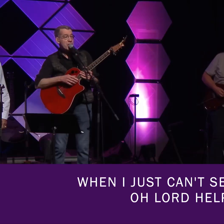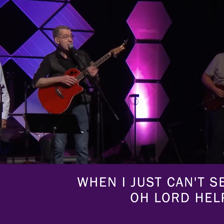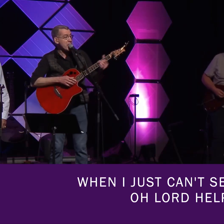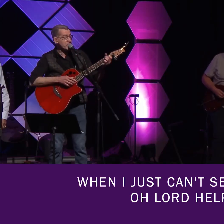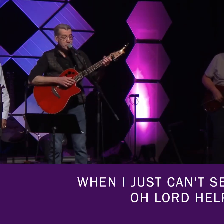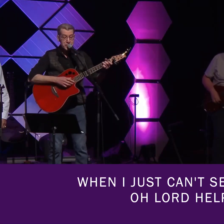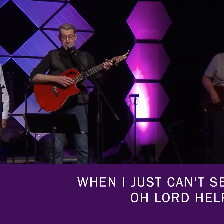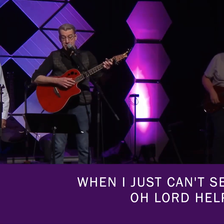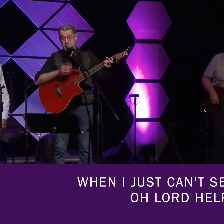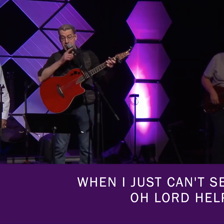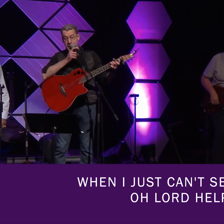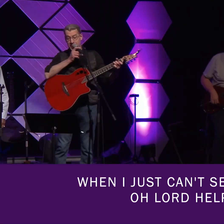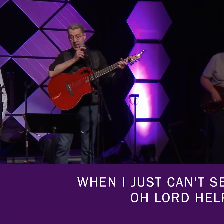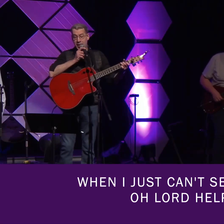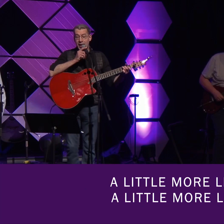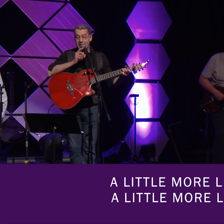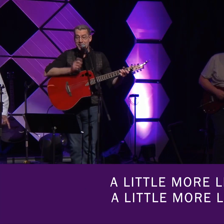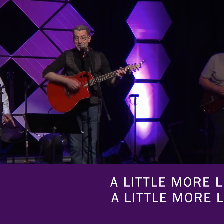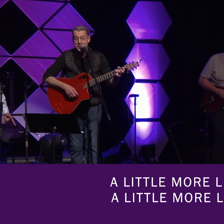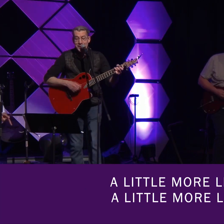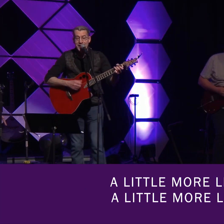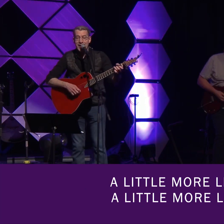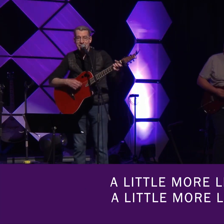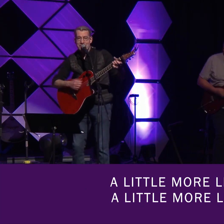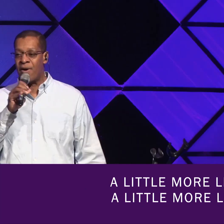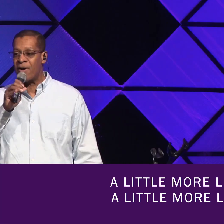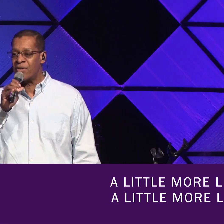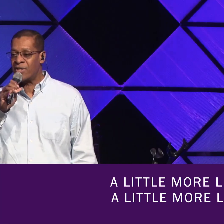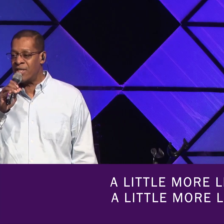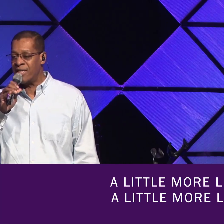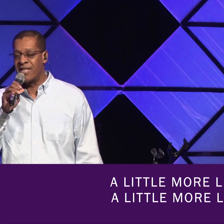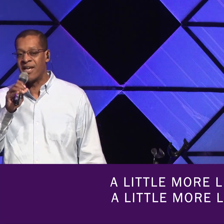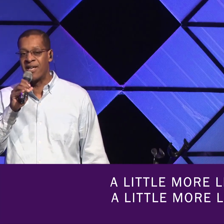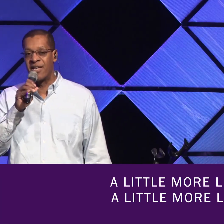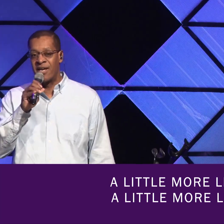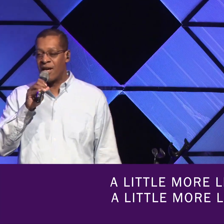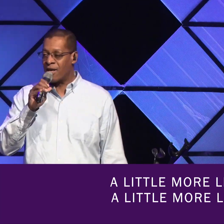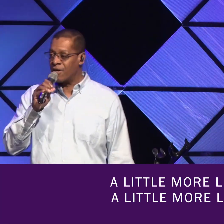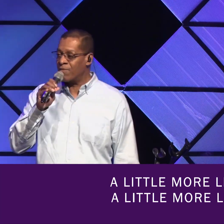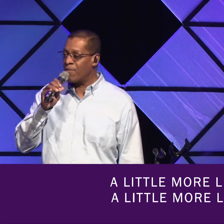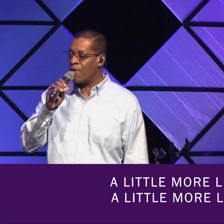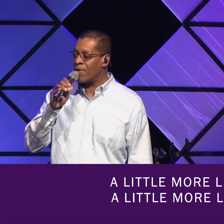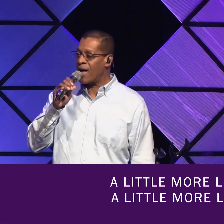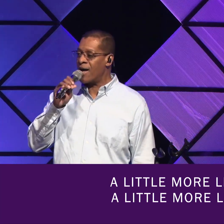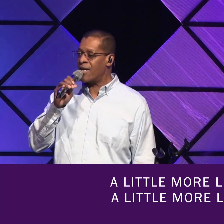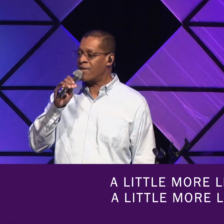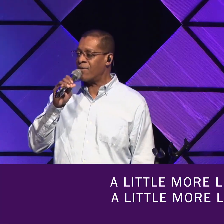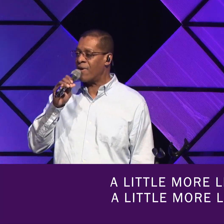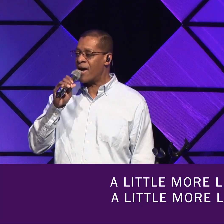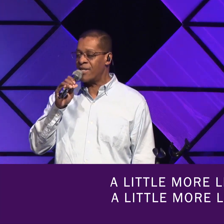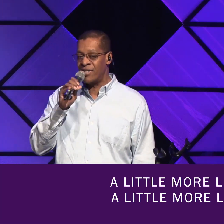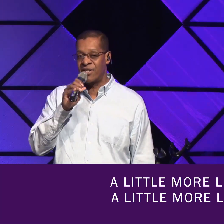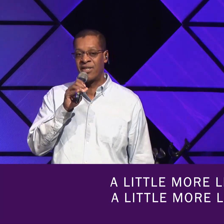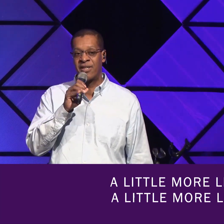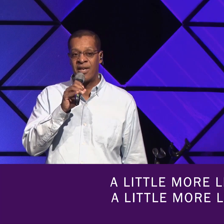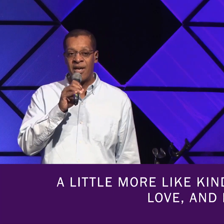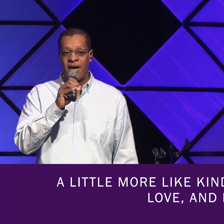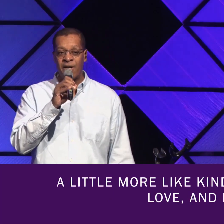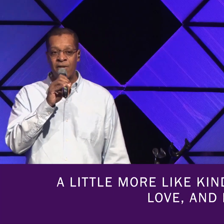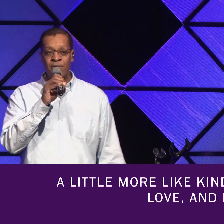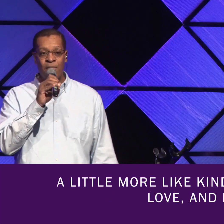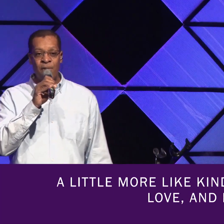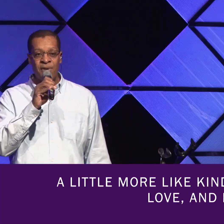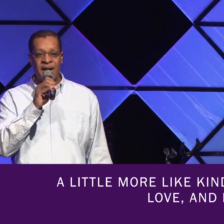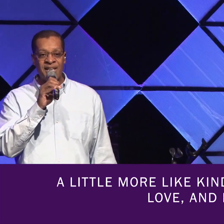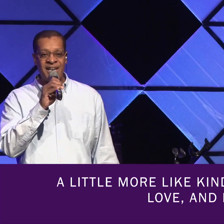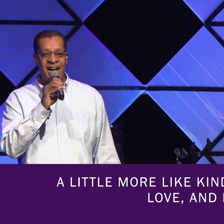myself, Lord, help me be a little more like mercy, a little more like grace,